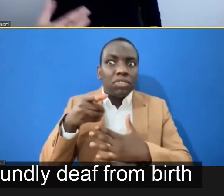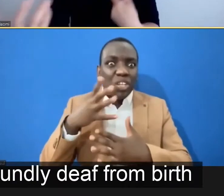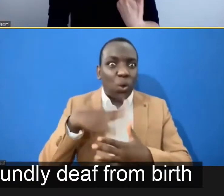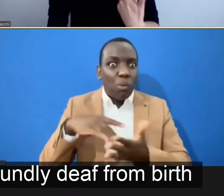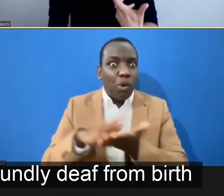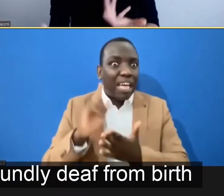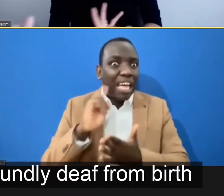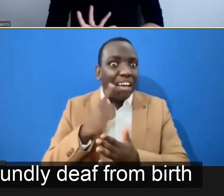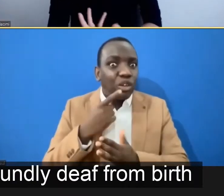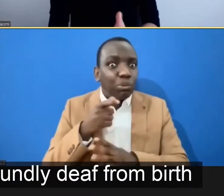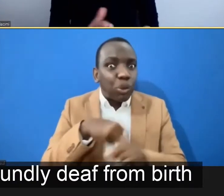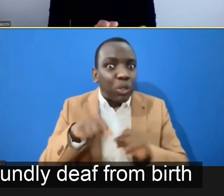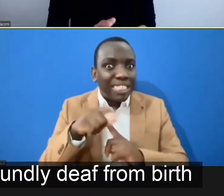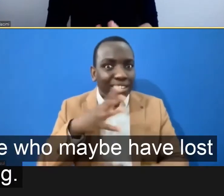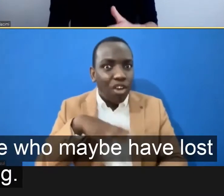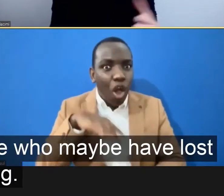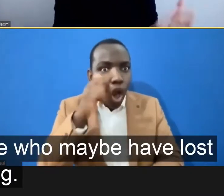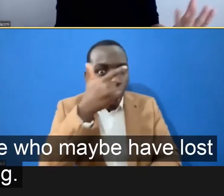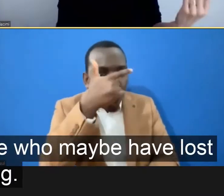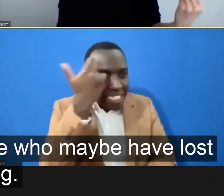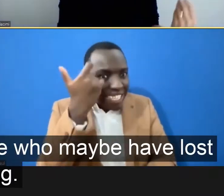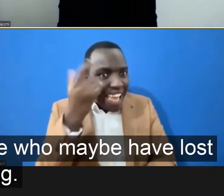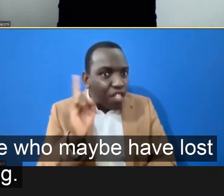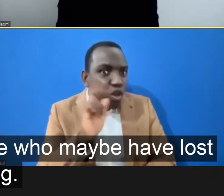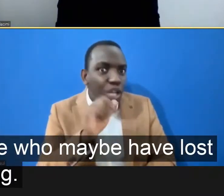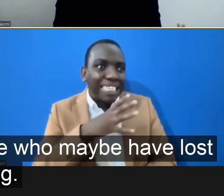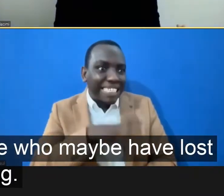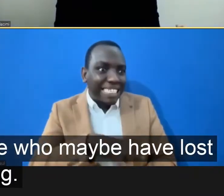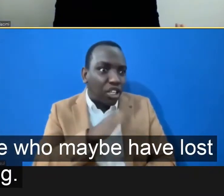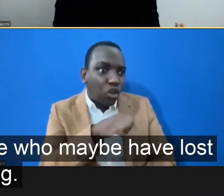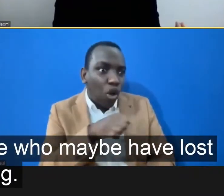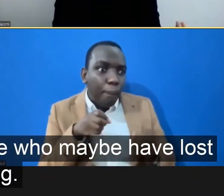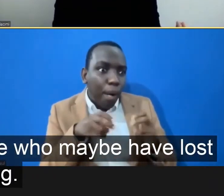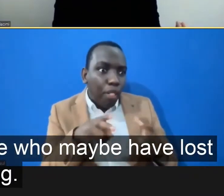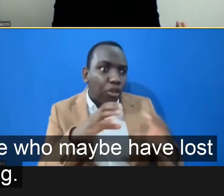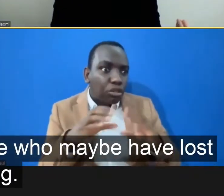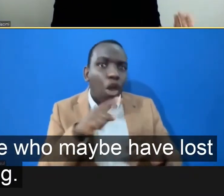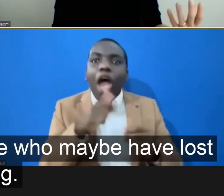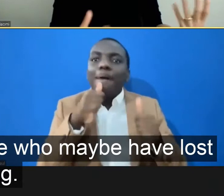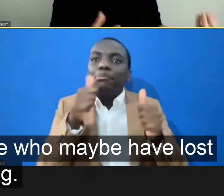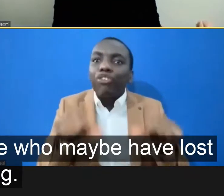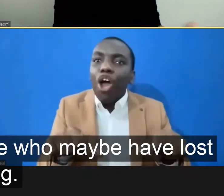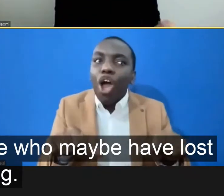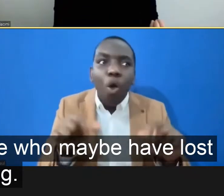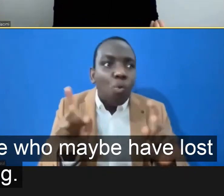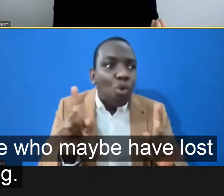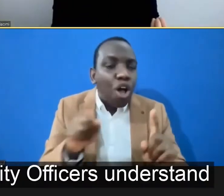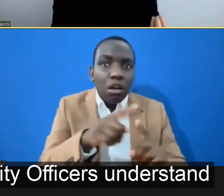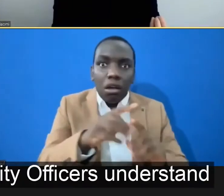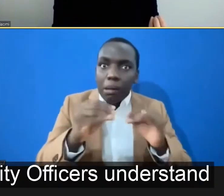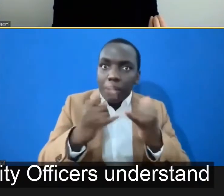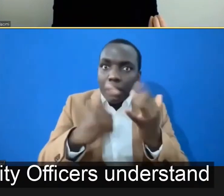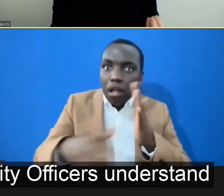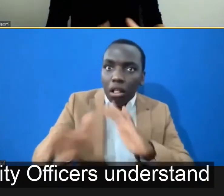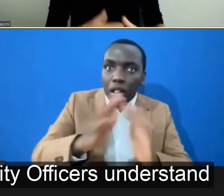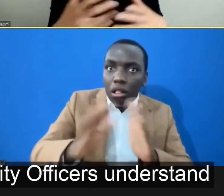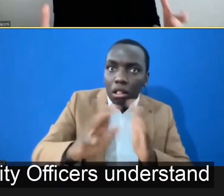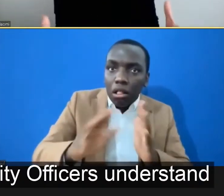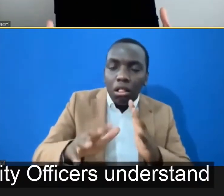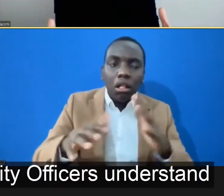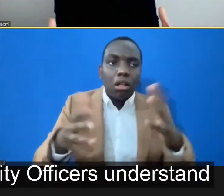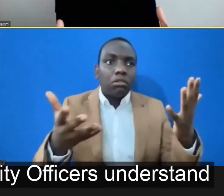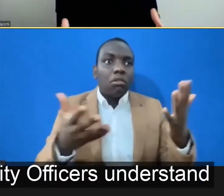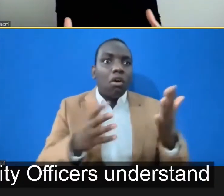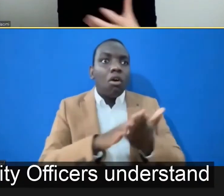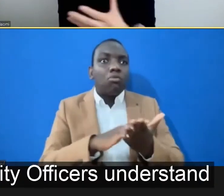who are profoundly deaf from birth and use sign language, or people who maybe have lost their hearing. So it's